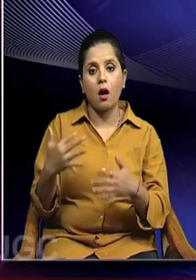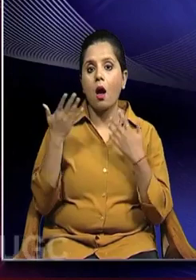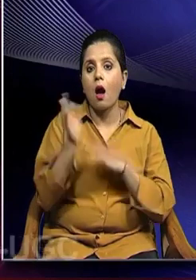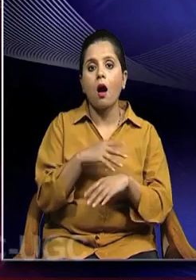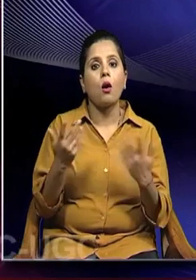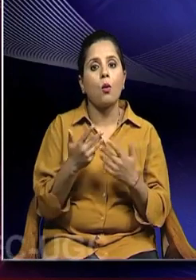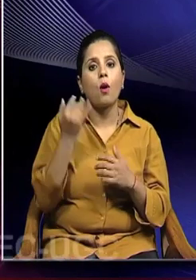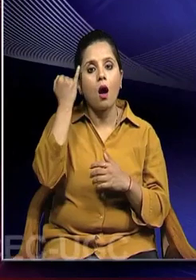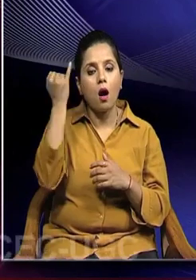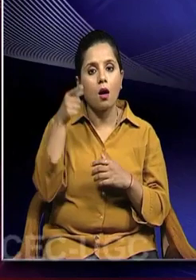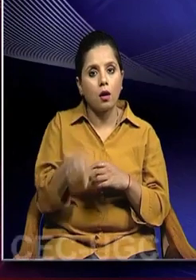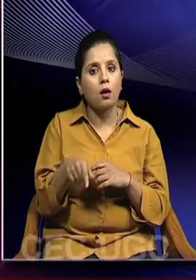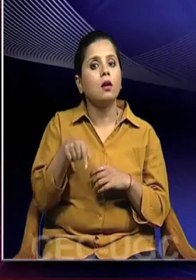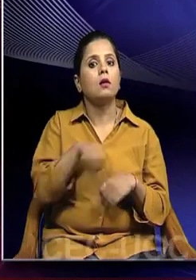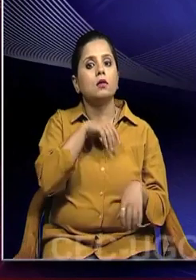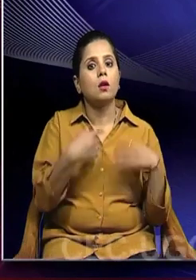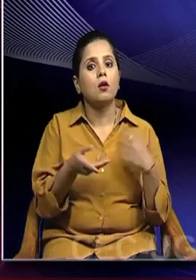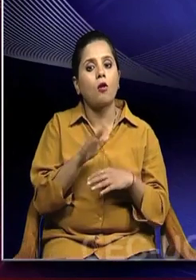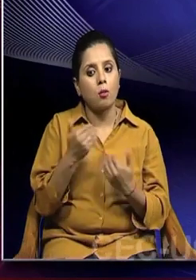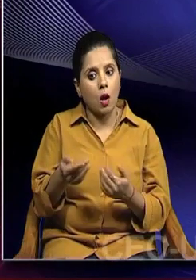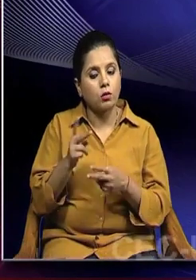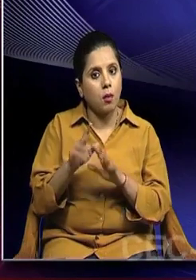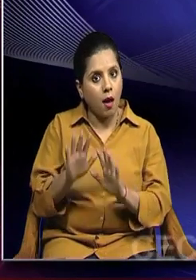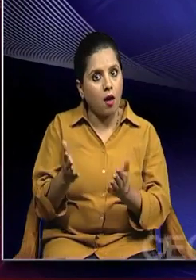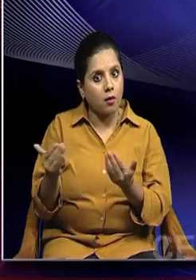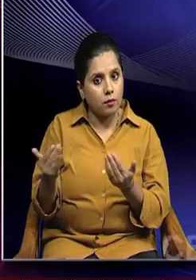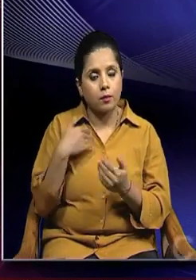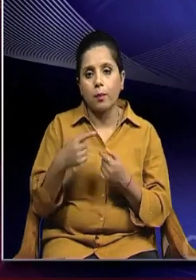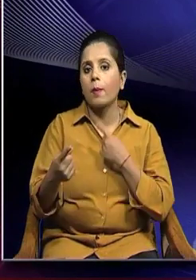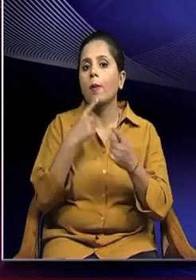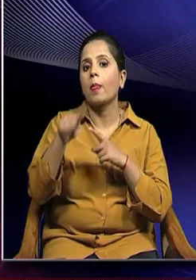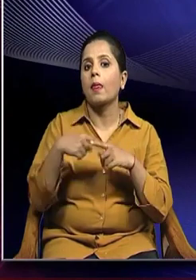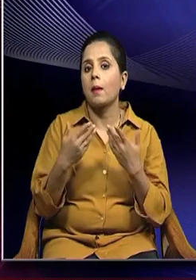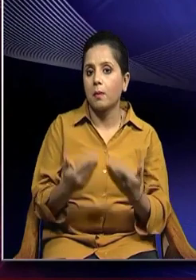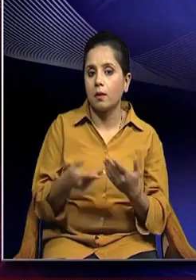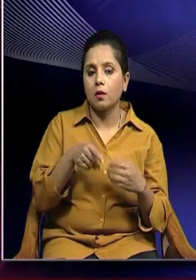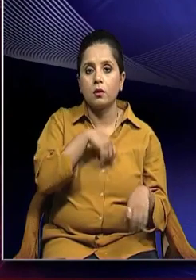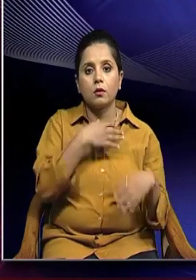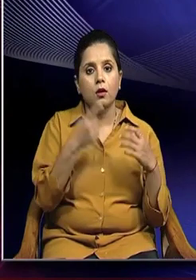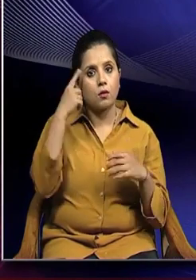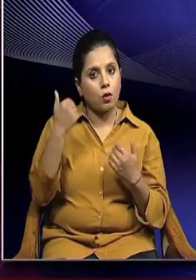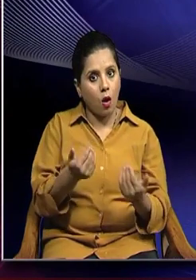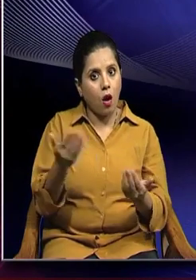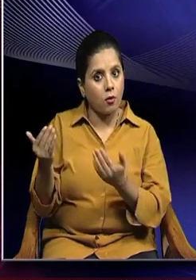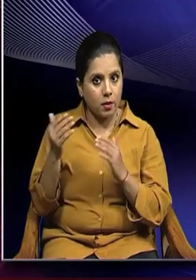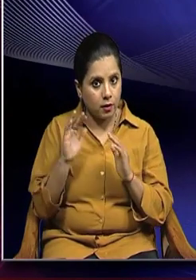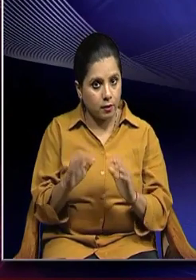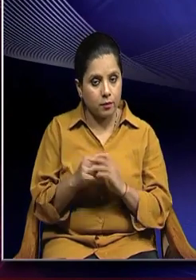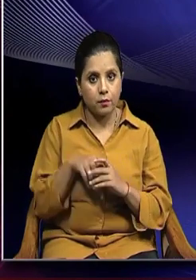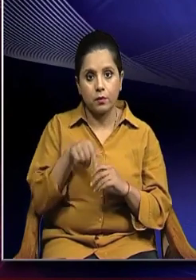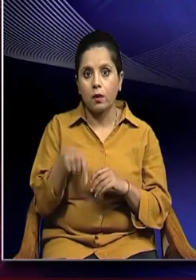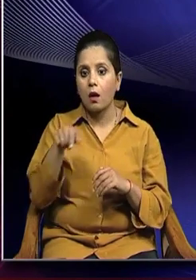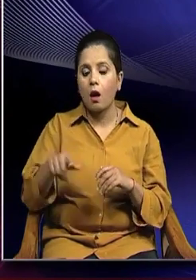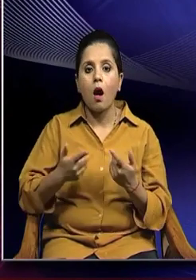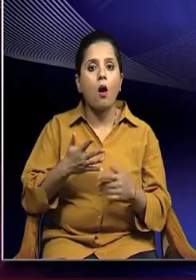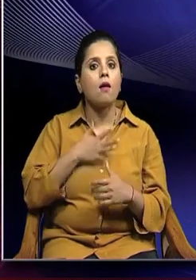the idea of struggle for existence, where we talk about the struggle for existence, that survival of